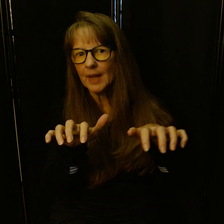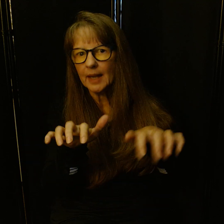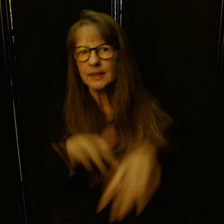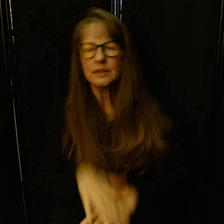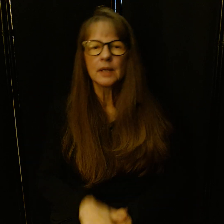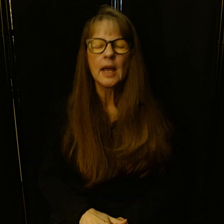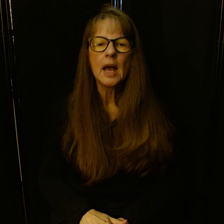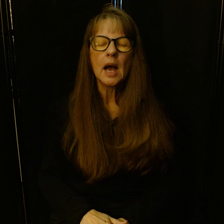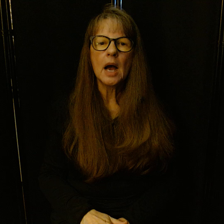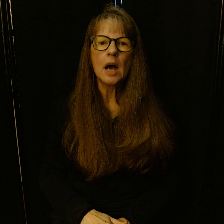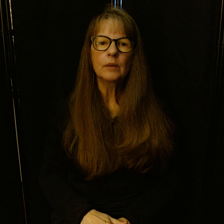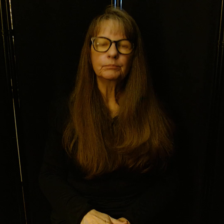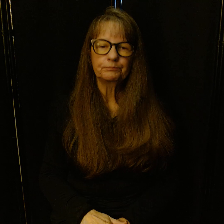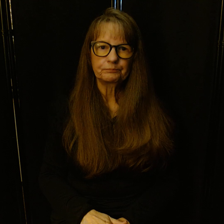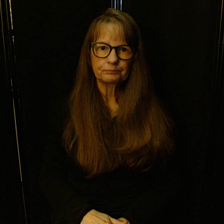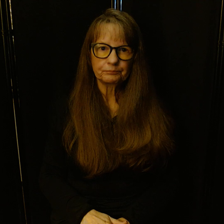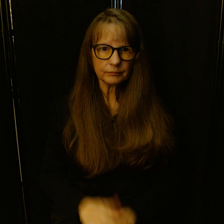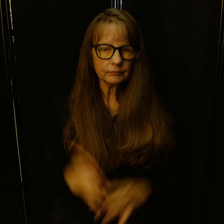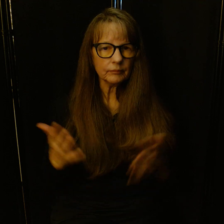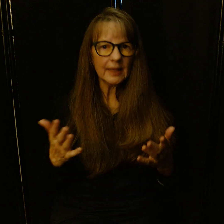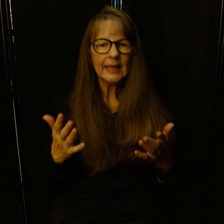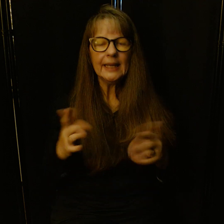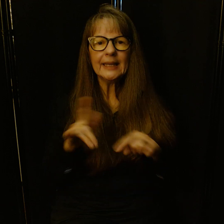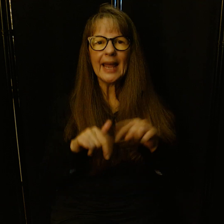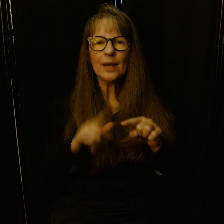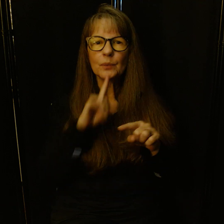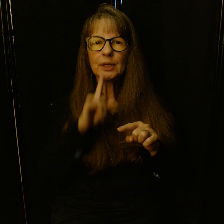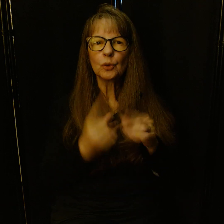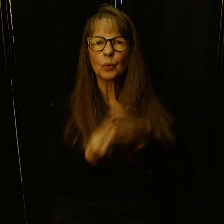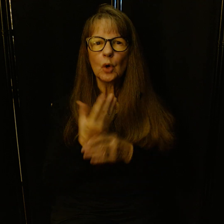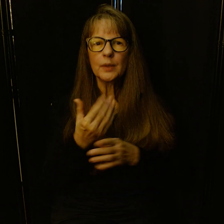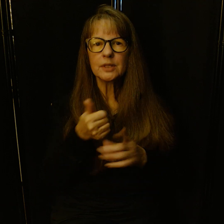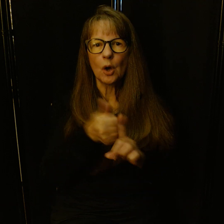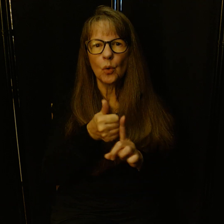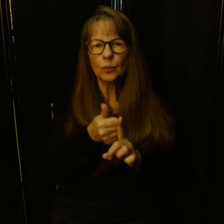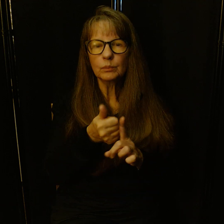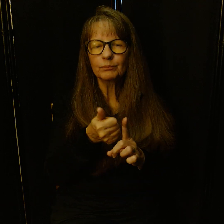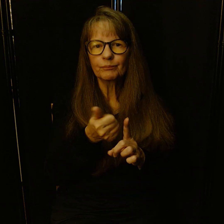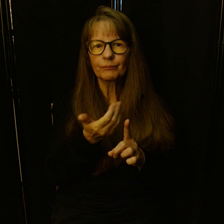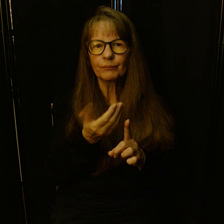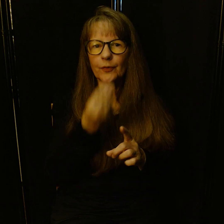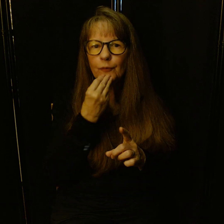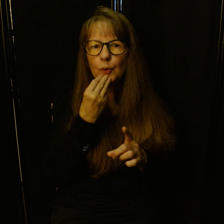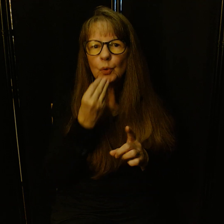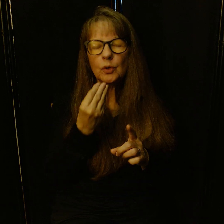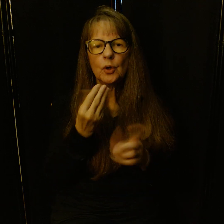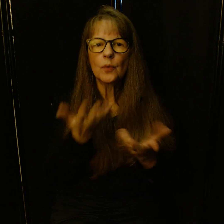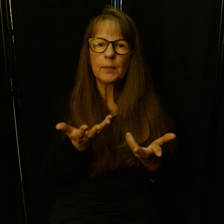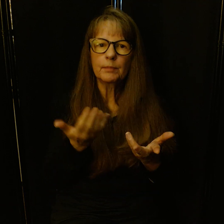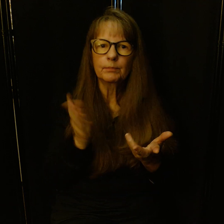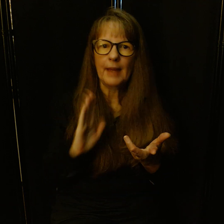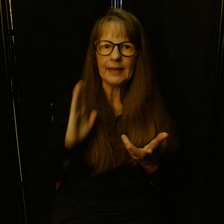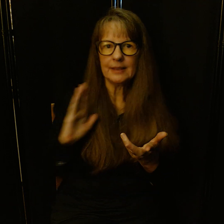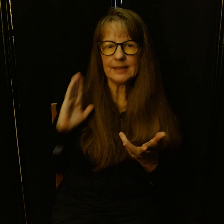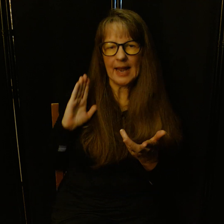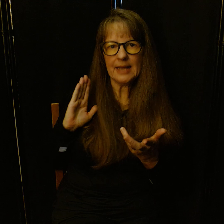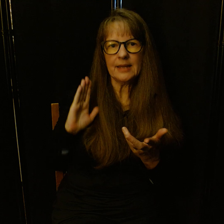it can't really grow its own food, back in the day they